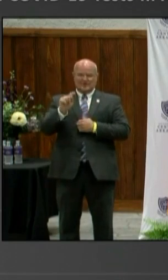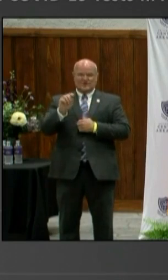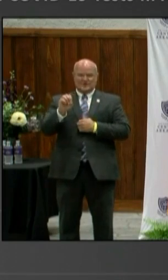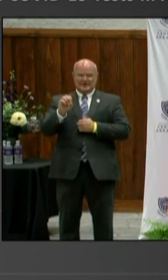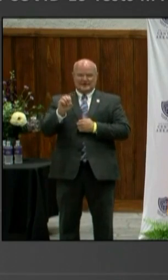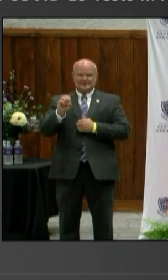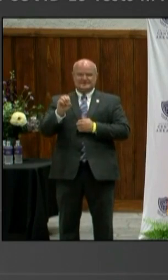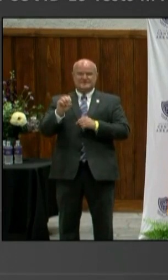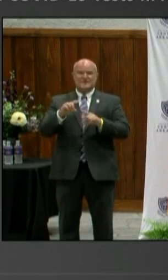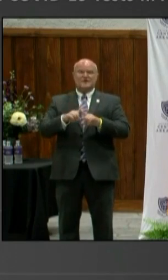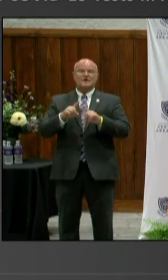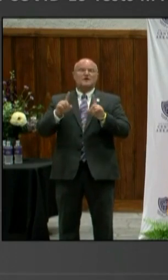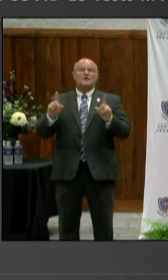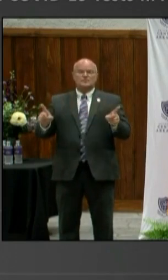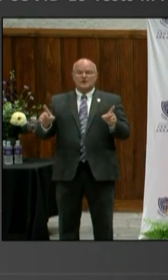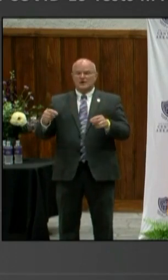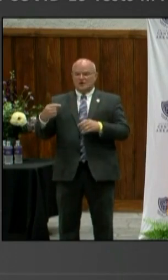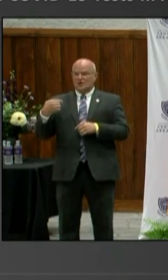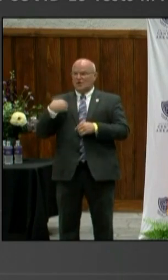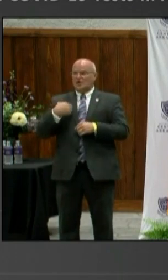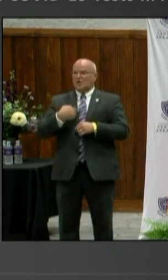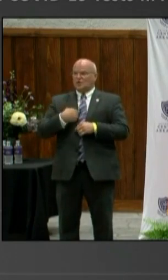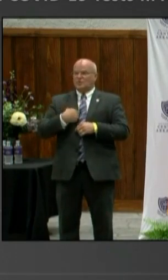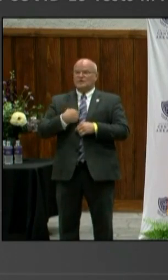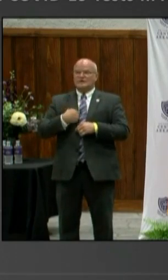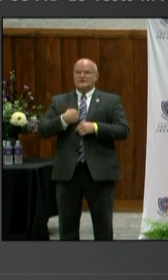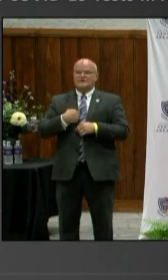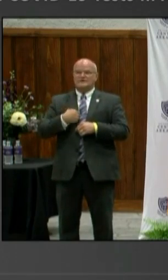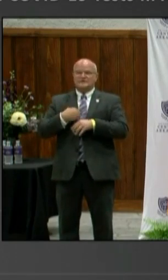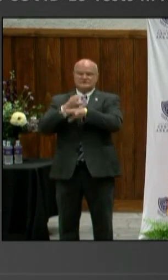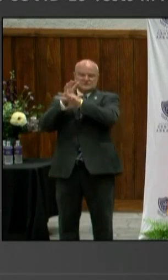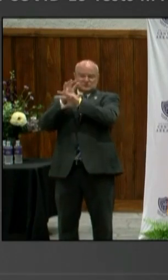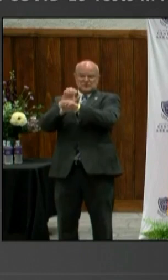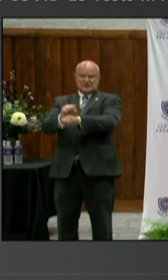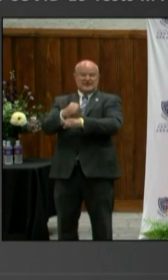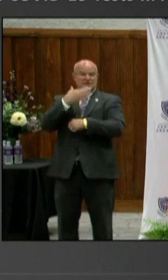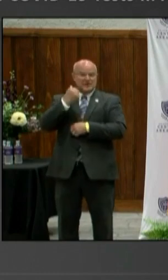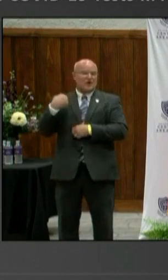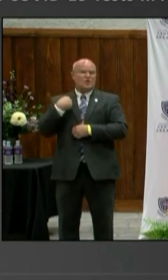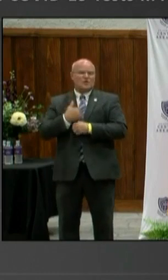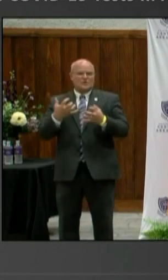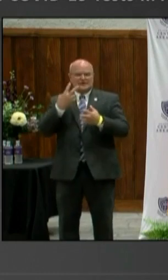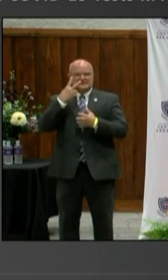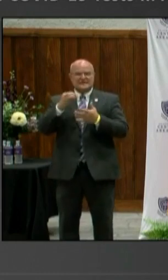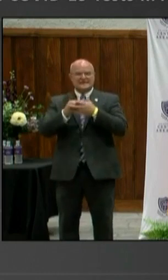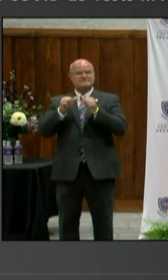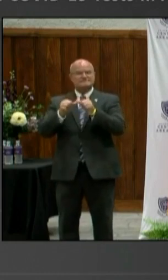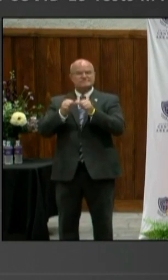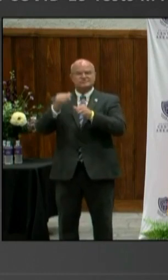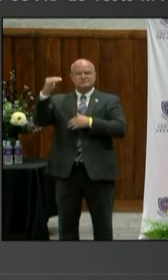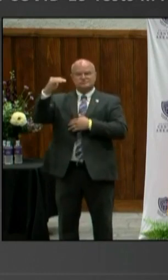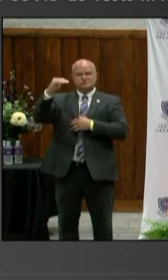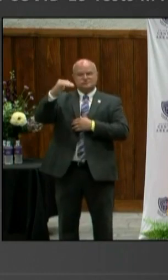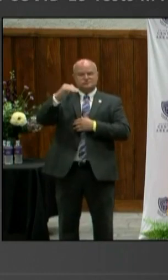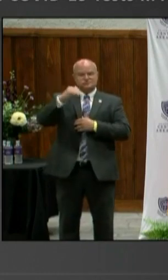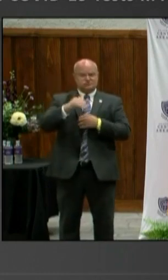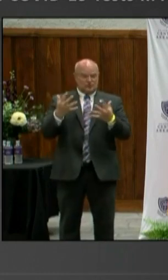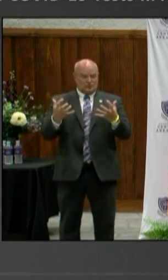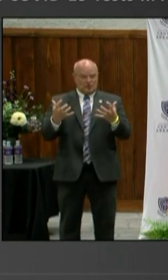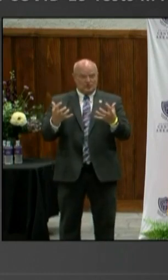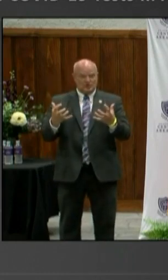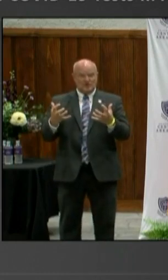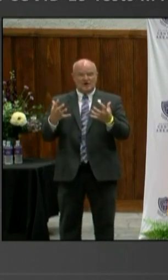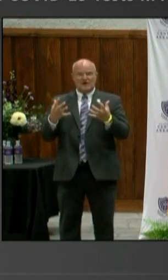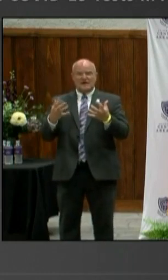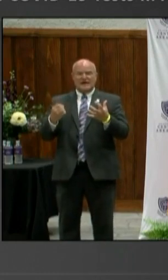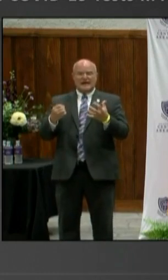in our test, but the trend line is better, and so we want to see that continue to go down, and we want to